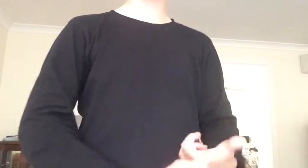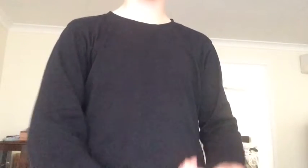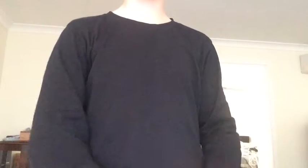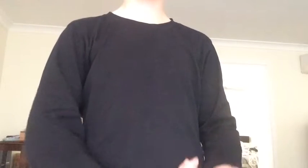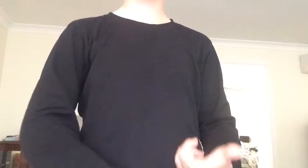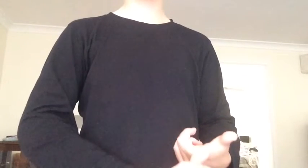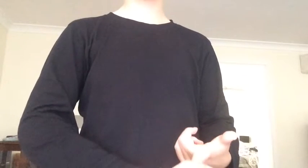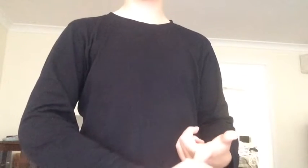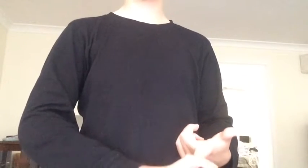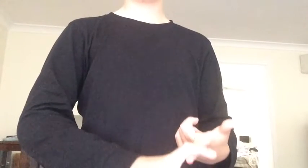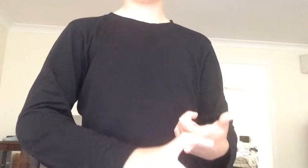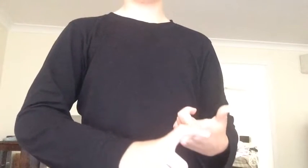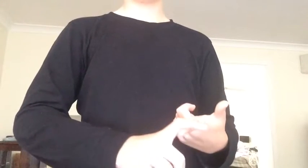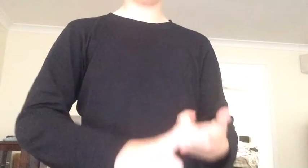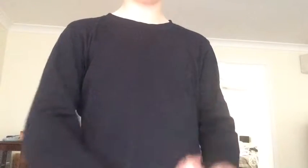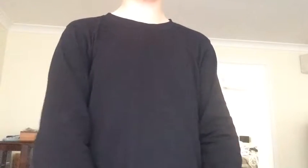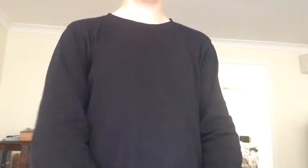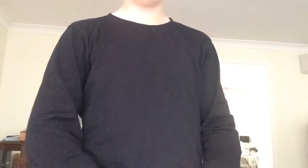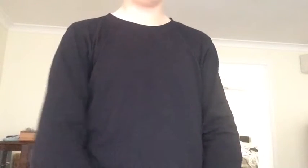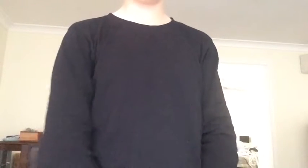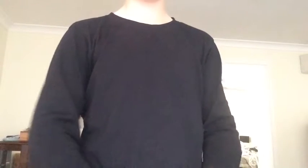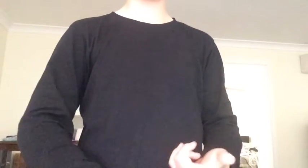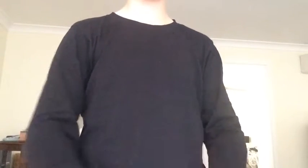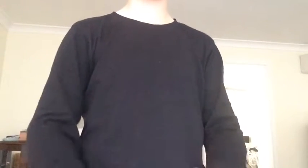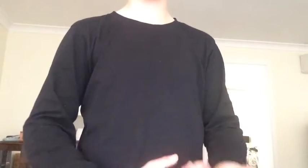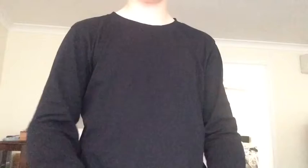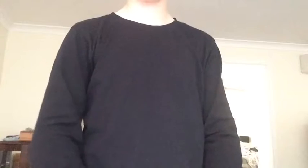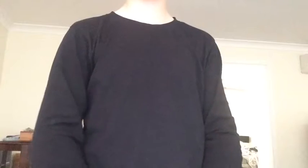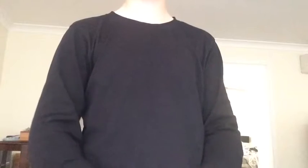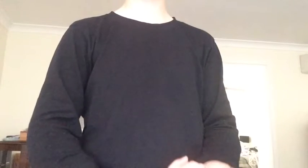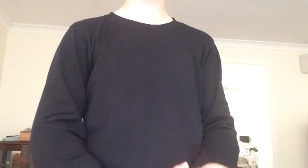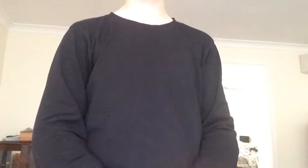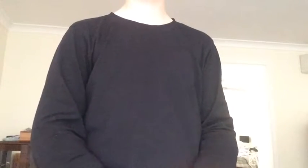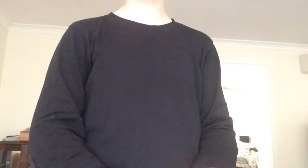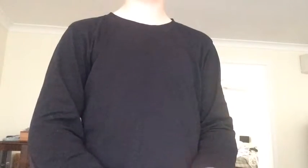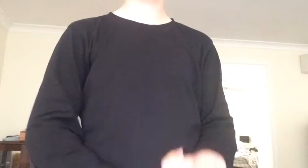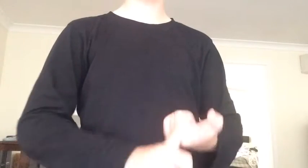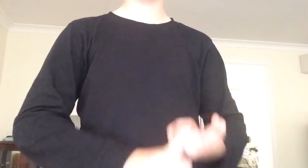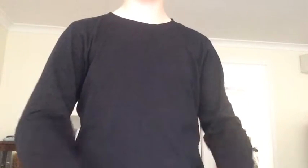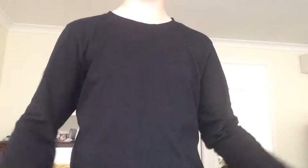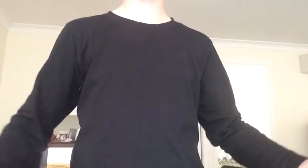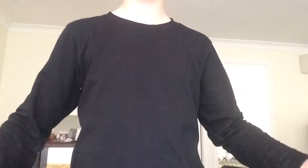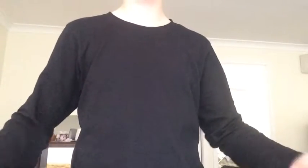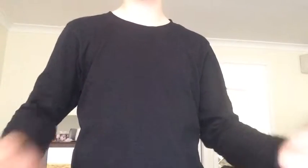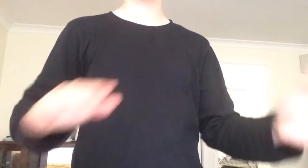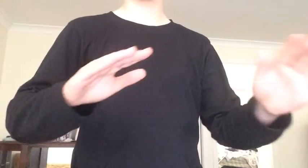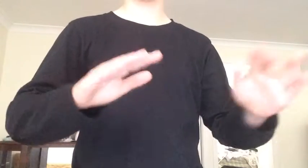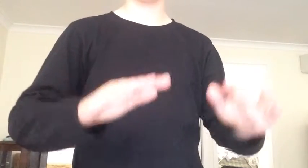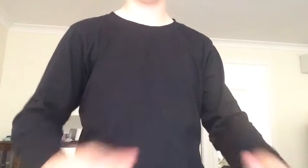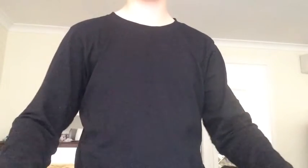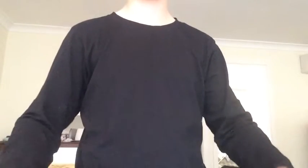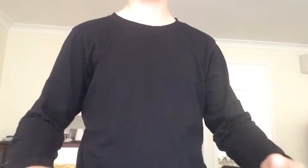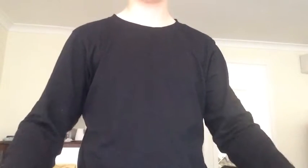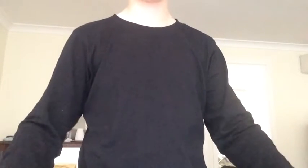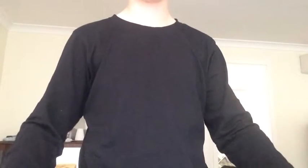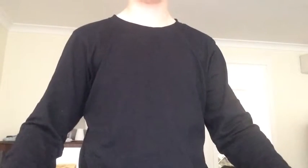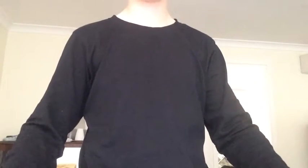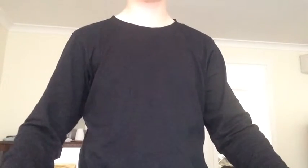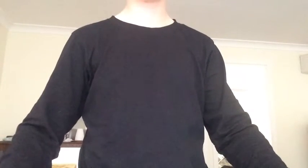2-1 in the FIFA World Cup final. Nobody will ever guess that.